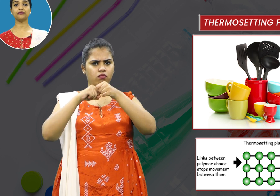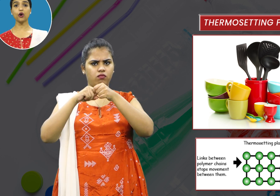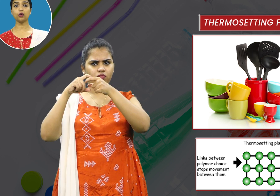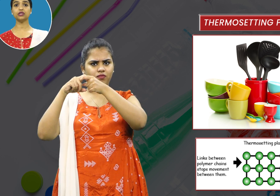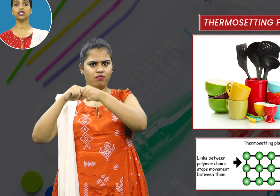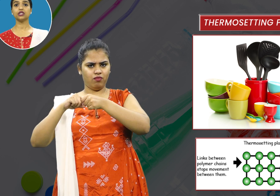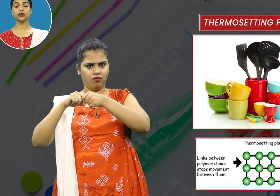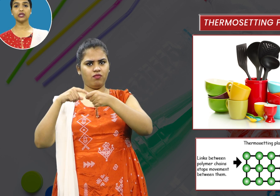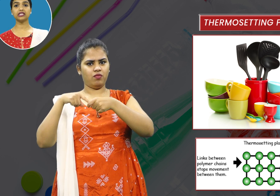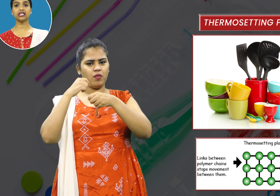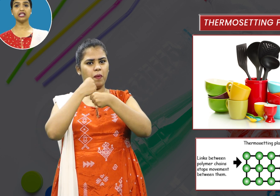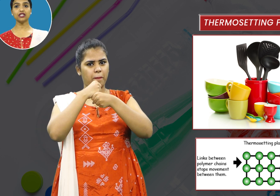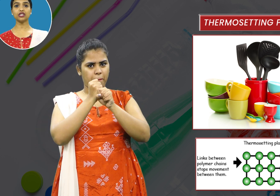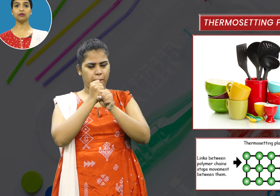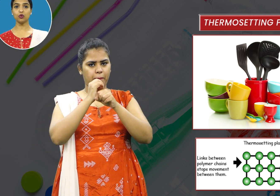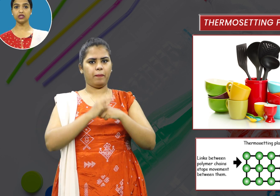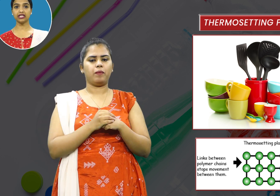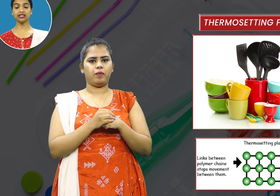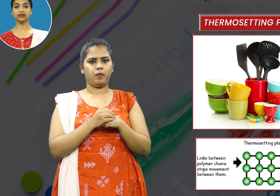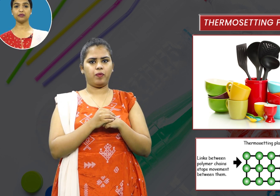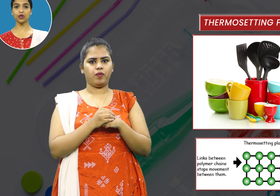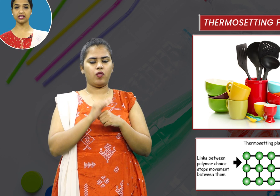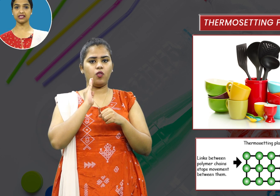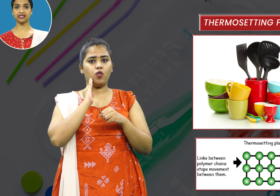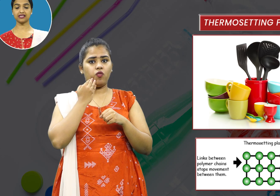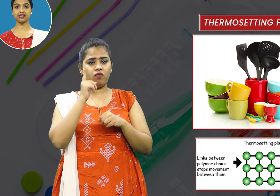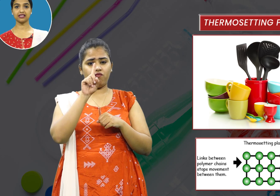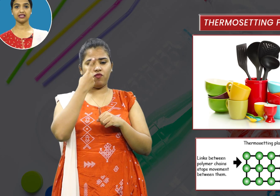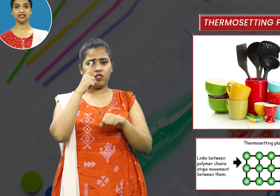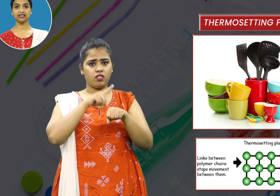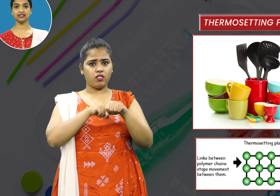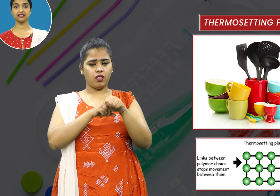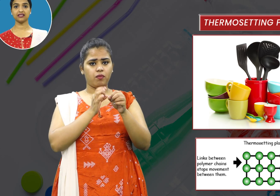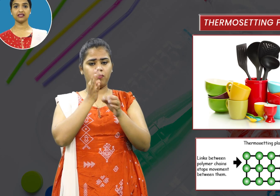are formed during the initial molding process